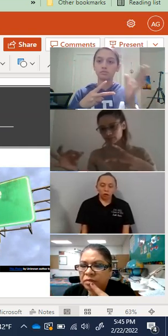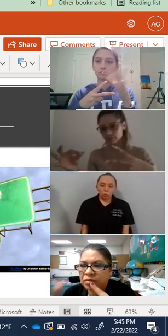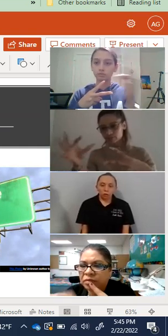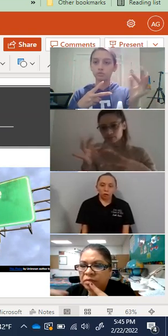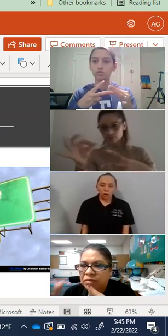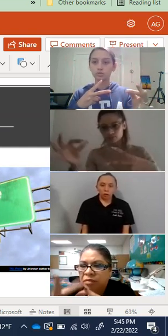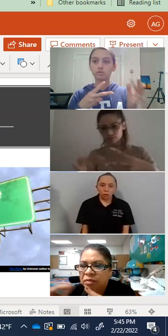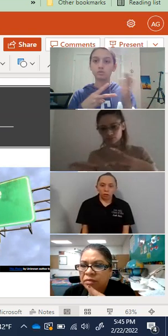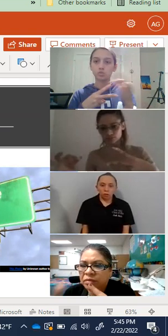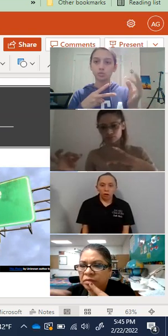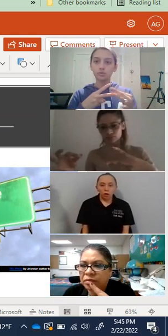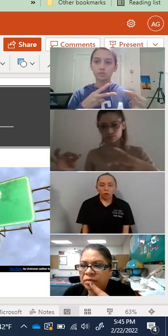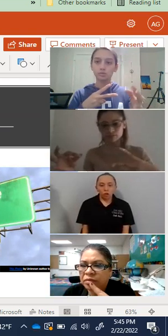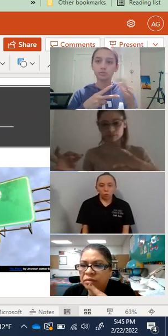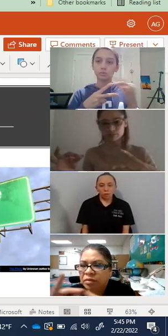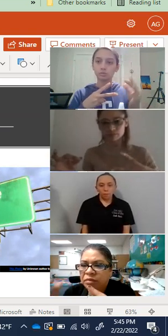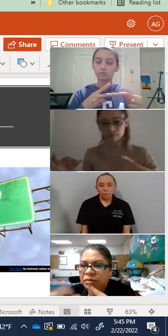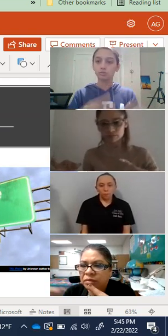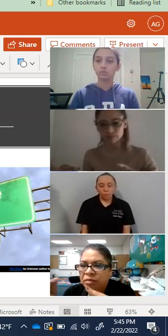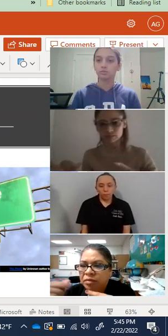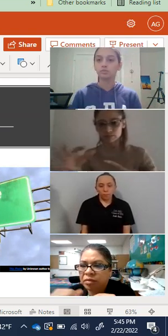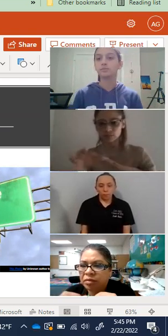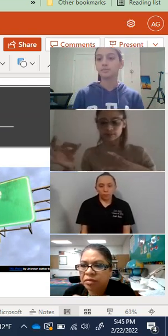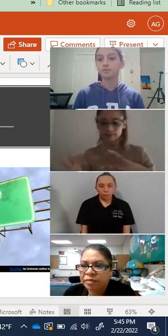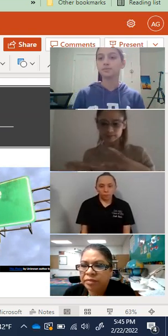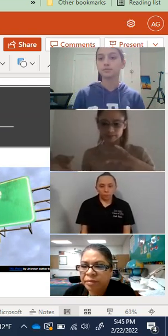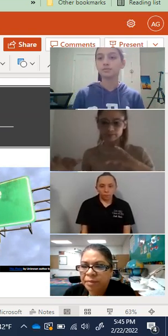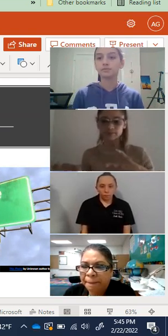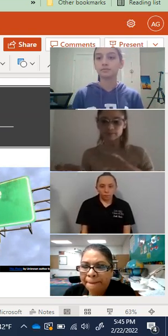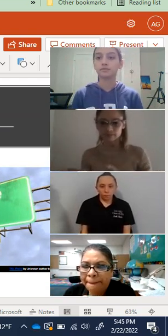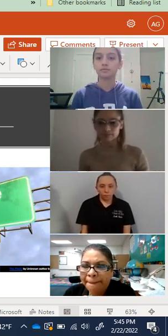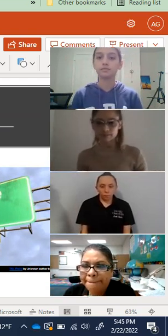And you touch both your fingers like this. Choose.